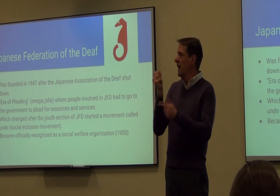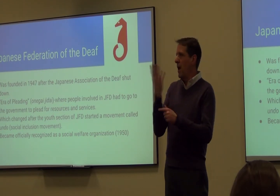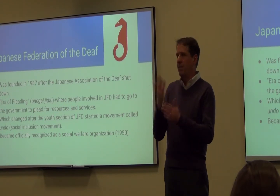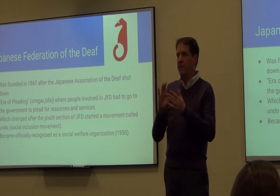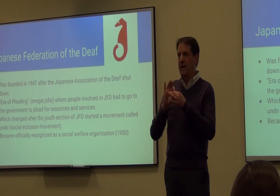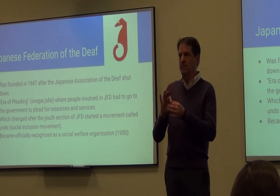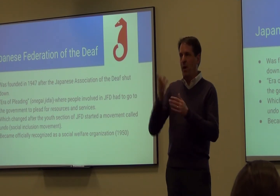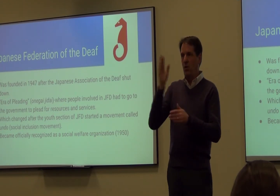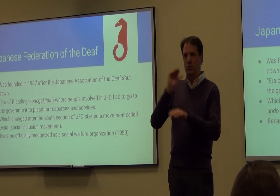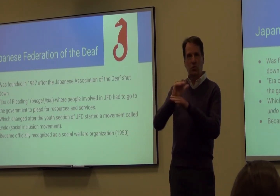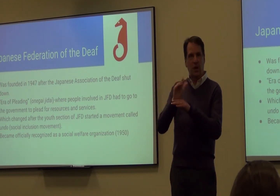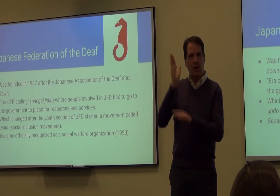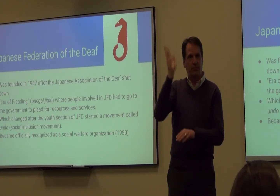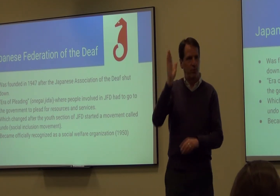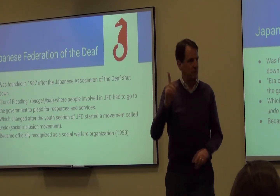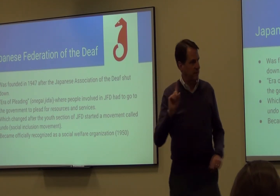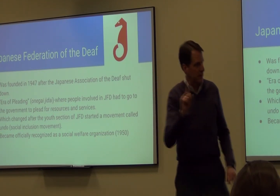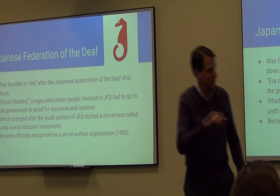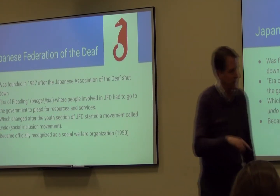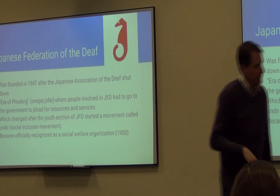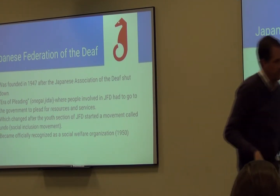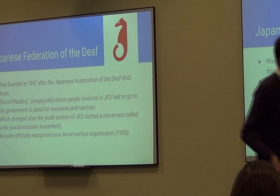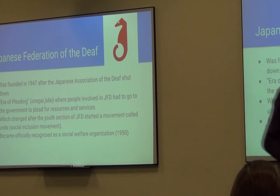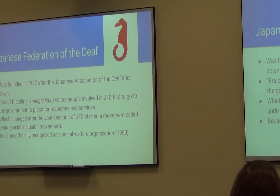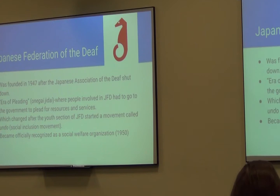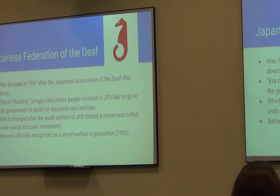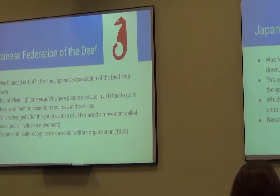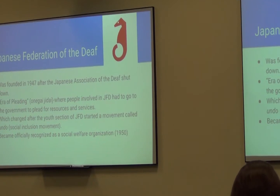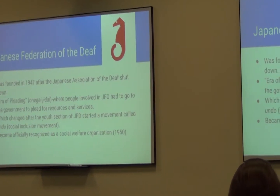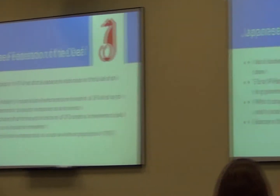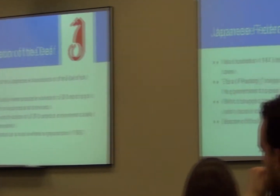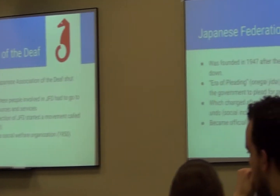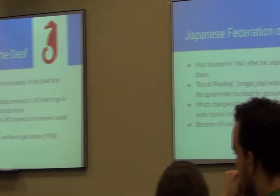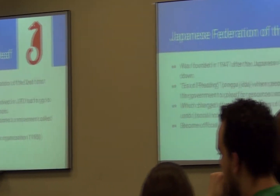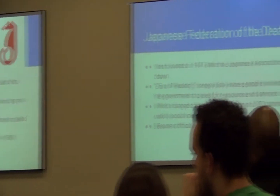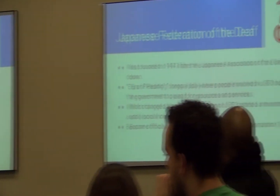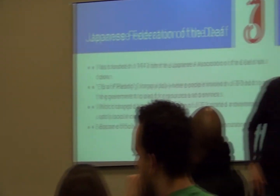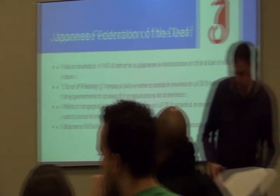sure you remember to go there. And then related to the rest of tonight's presentation.